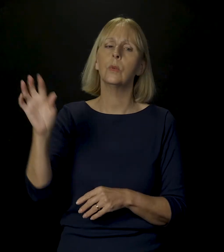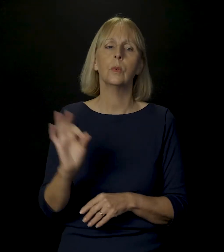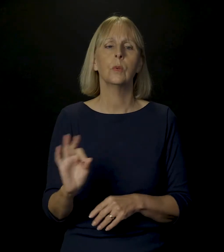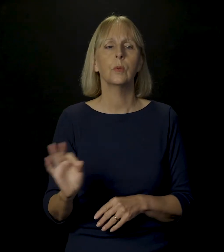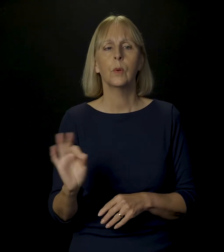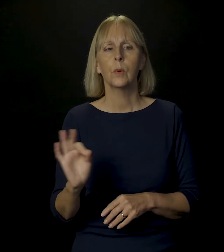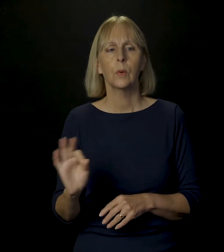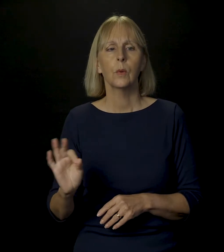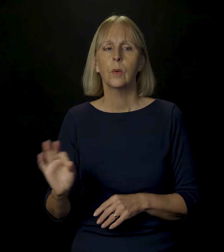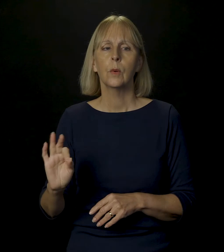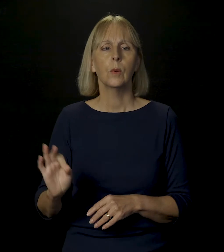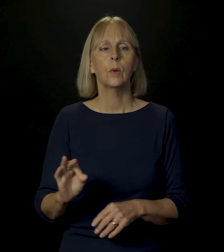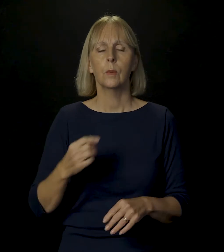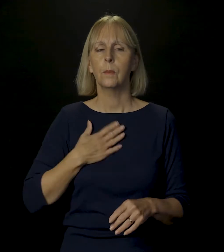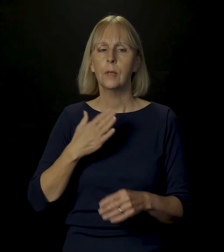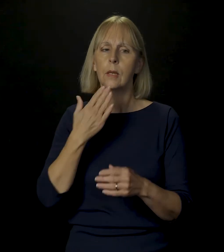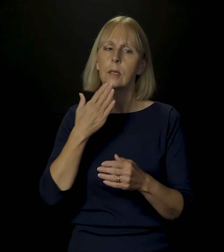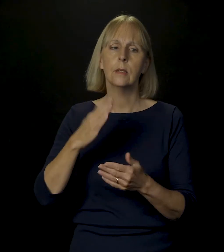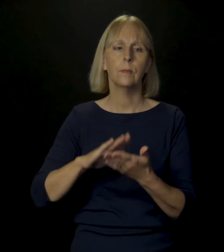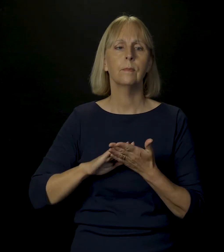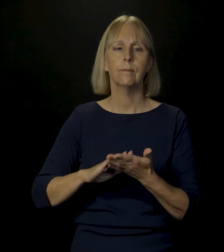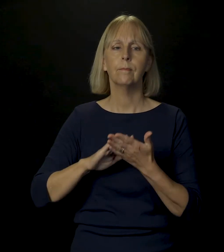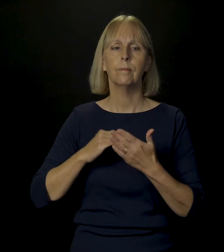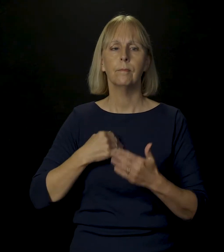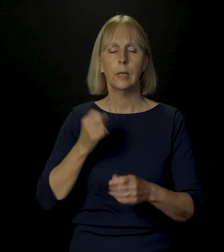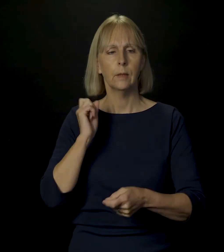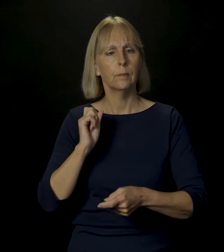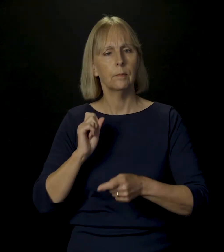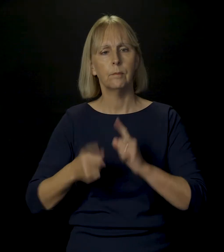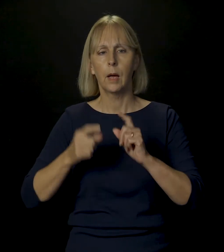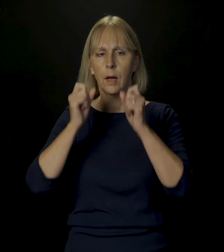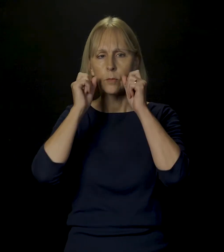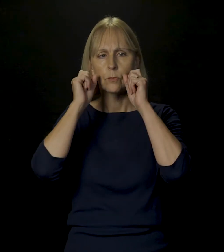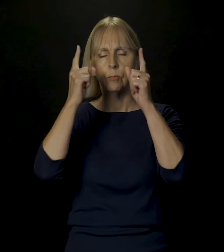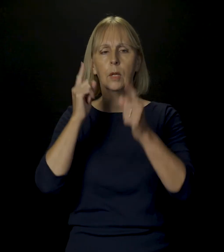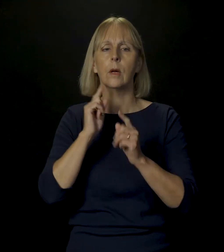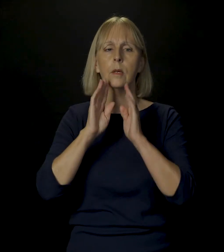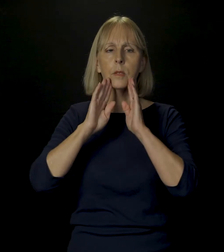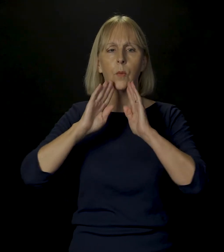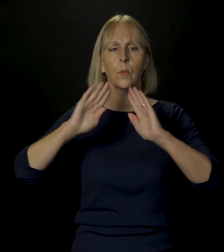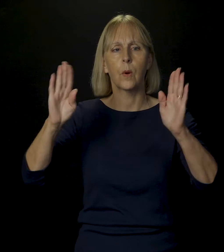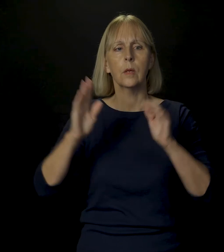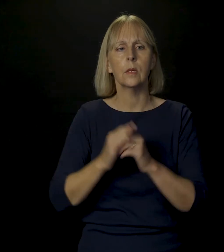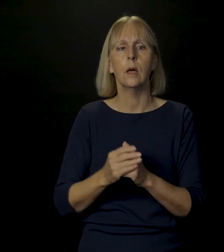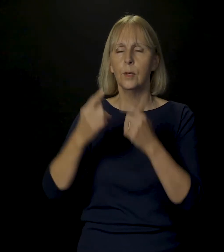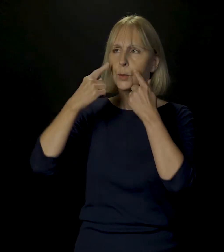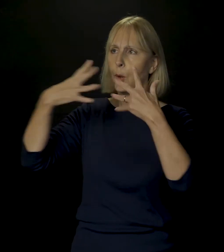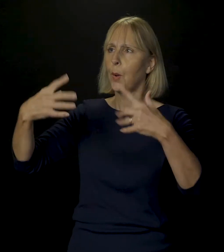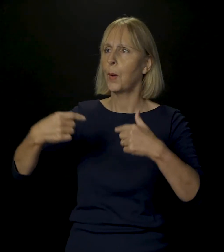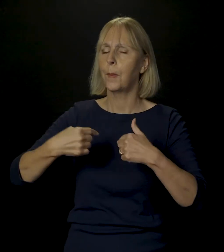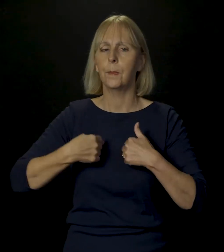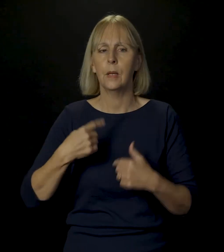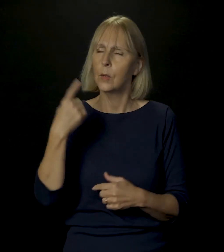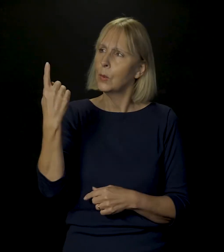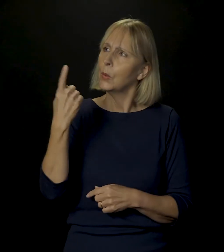Beside You Open My Eyes In Wonder And Show